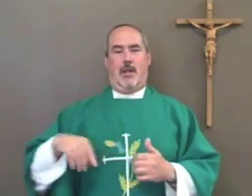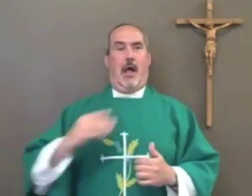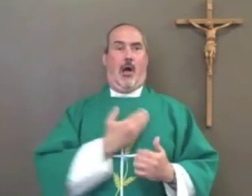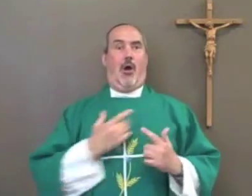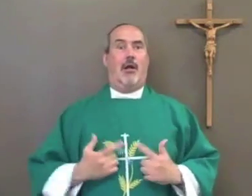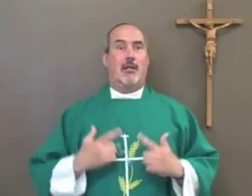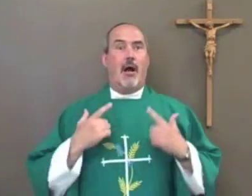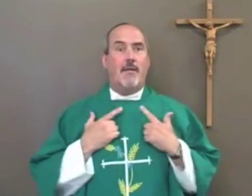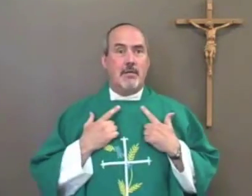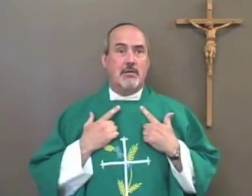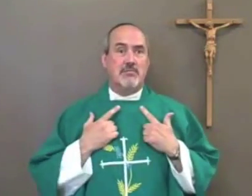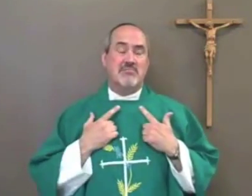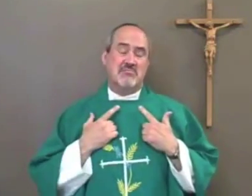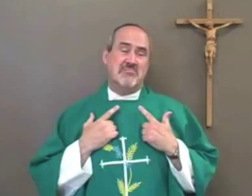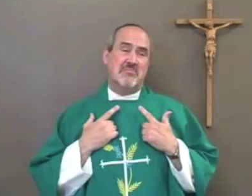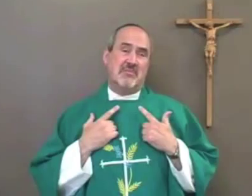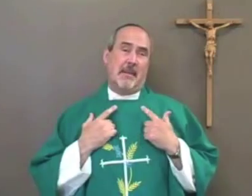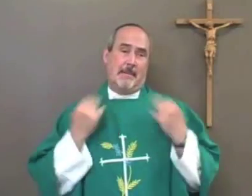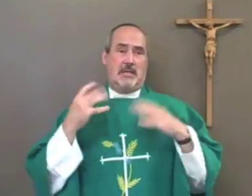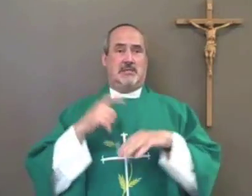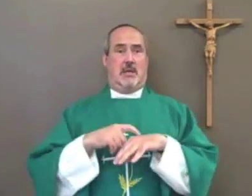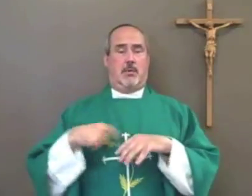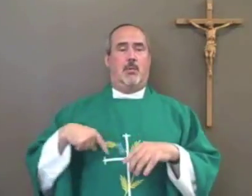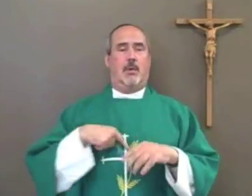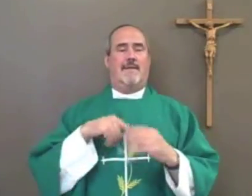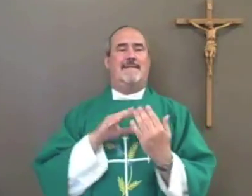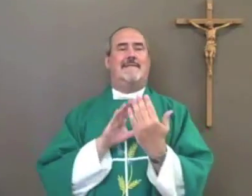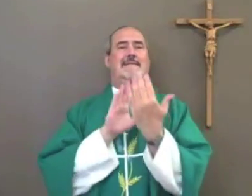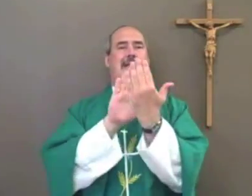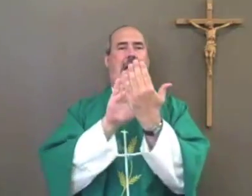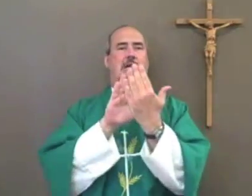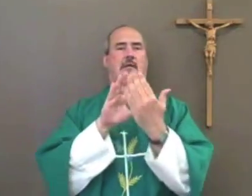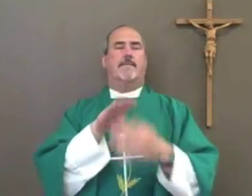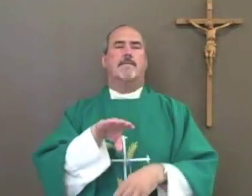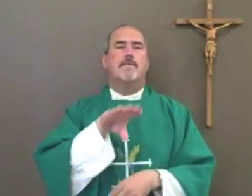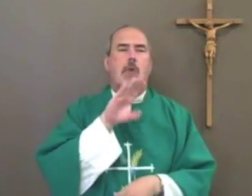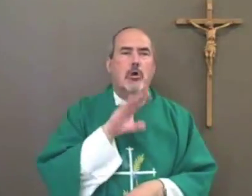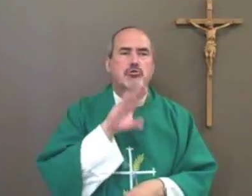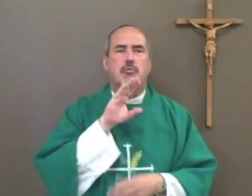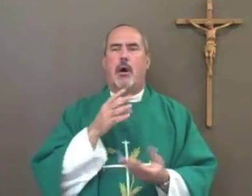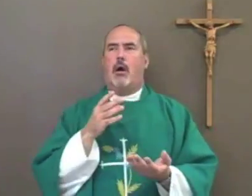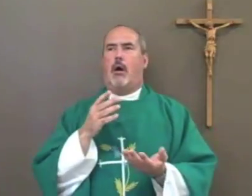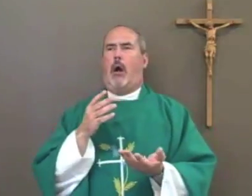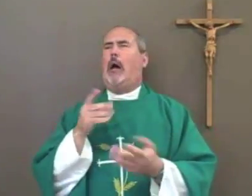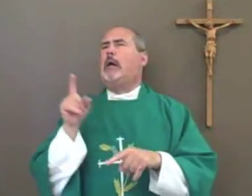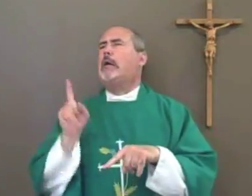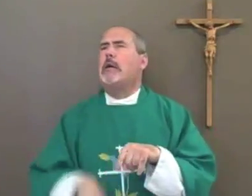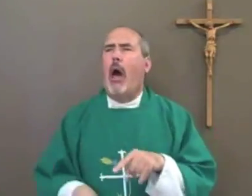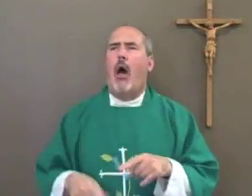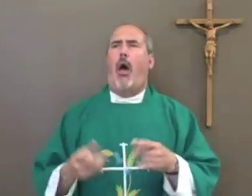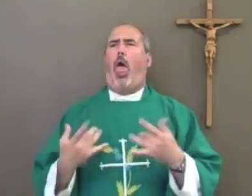And this applies to our life every single day. That when we're faced with all kinds of